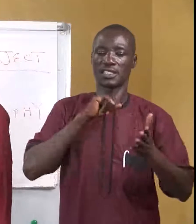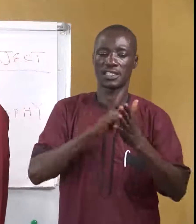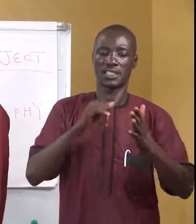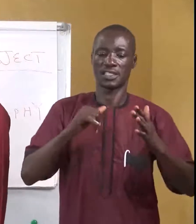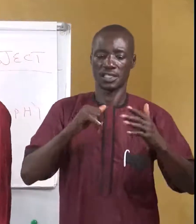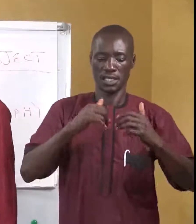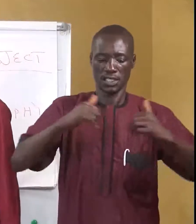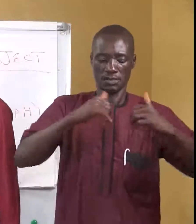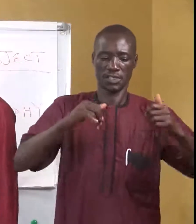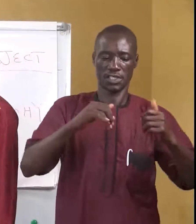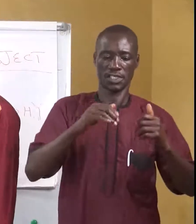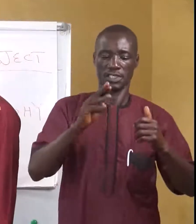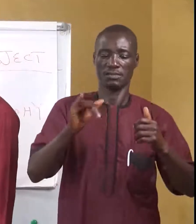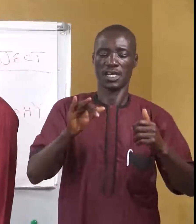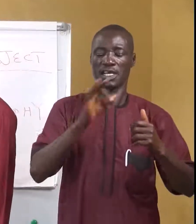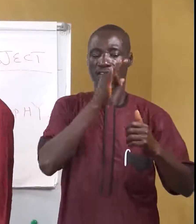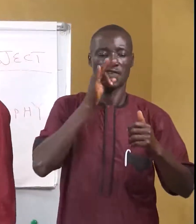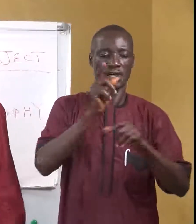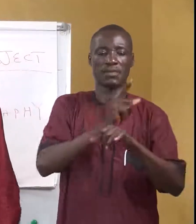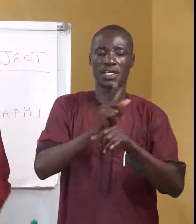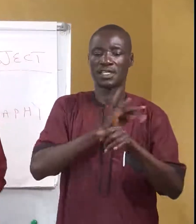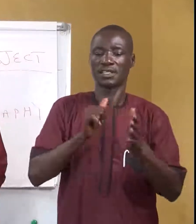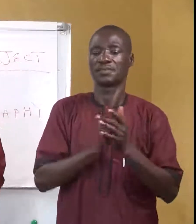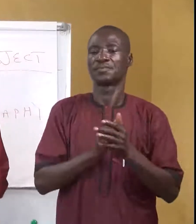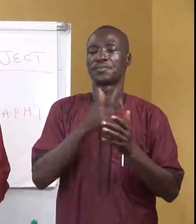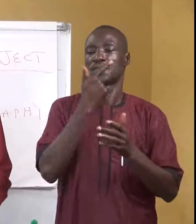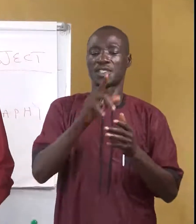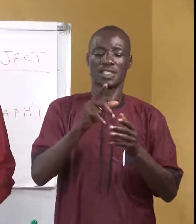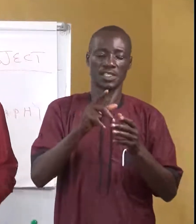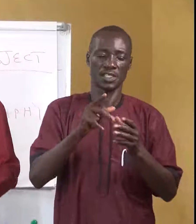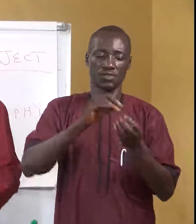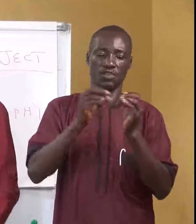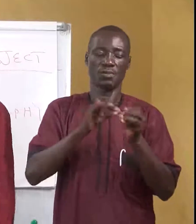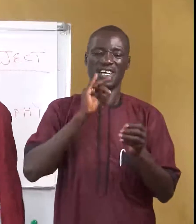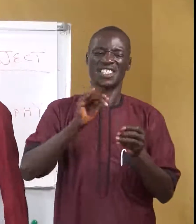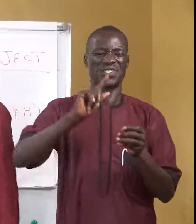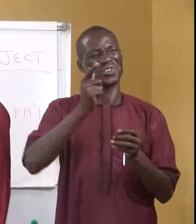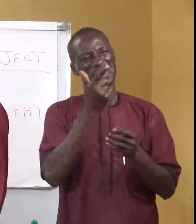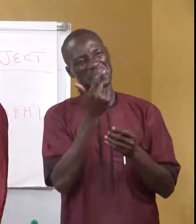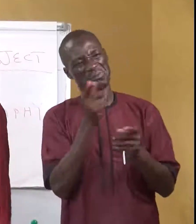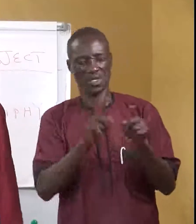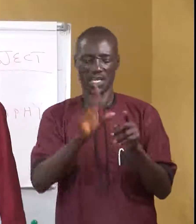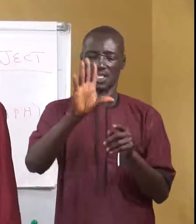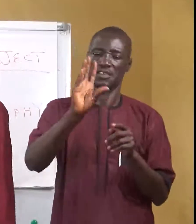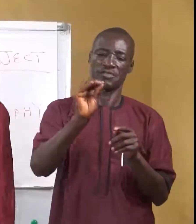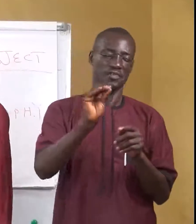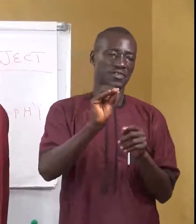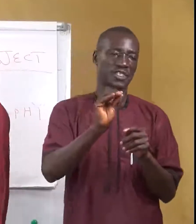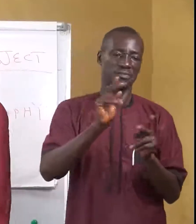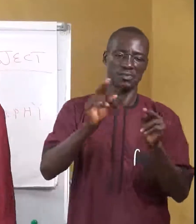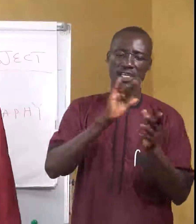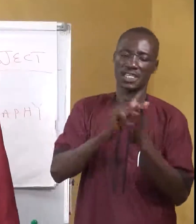farmlands. The population is just about 50, the kind of people living there. And their